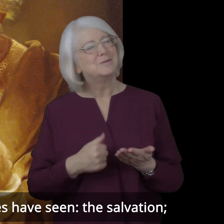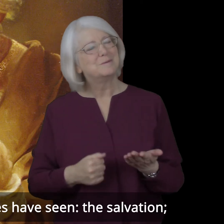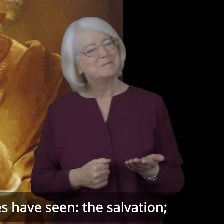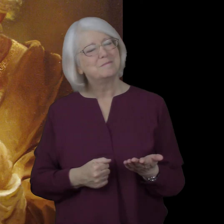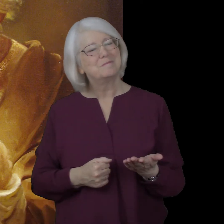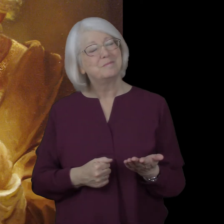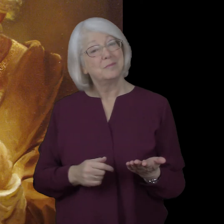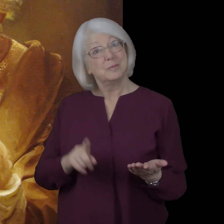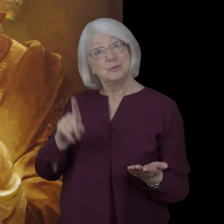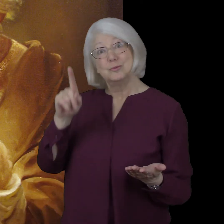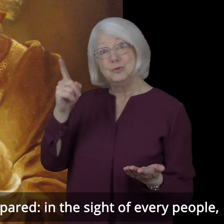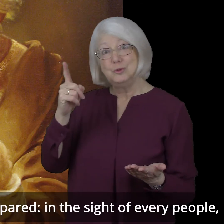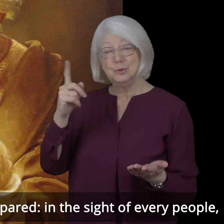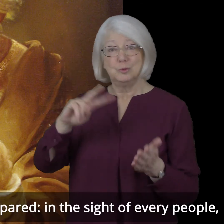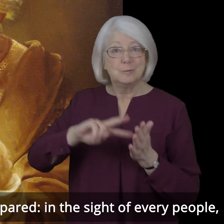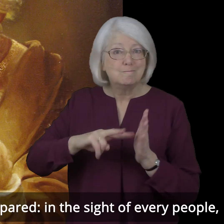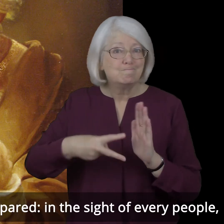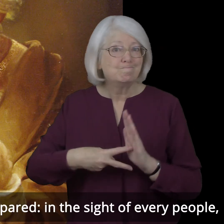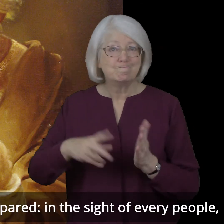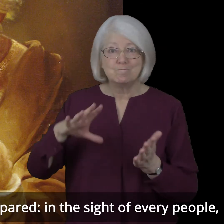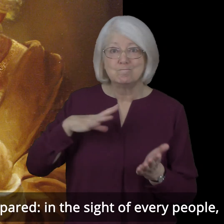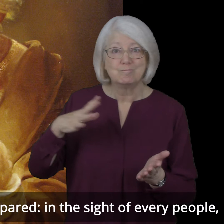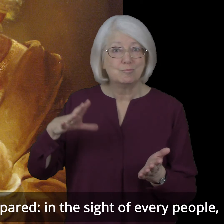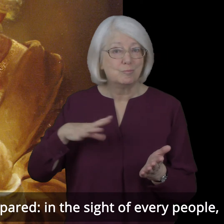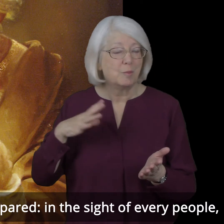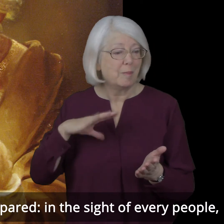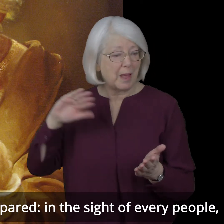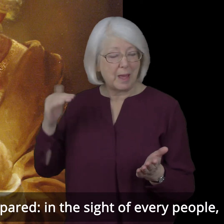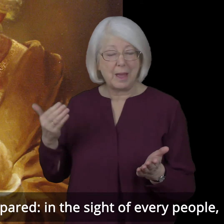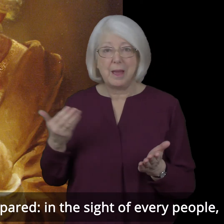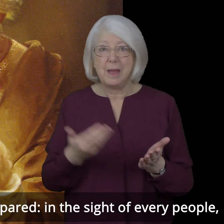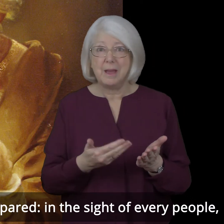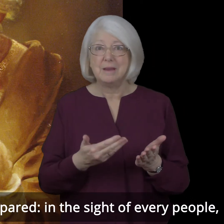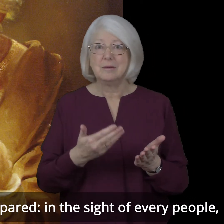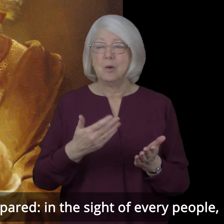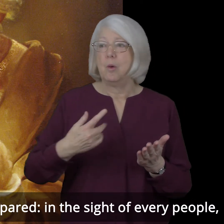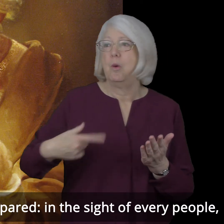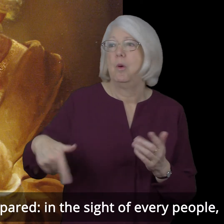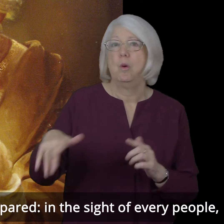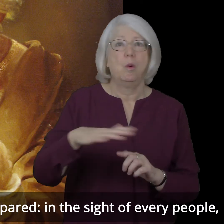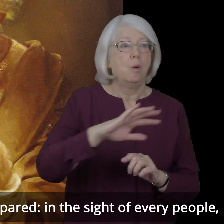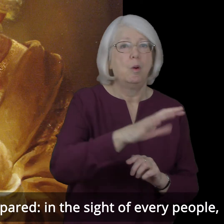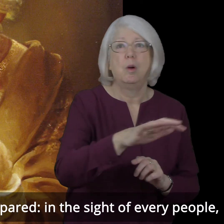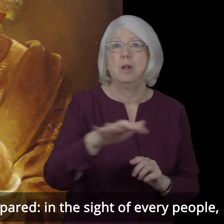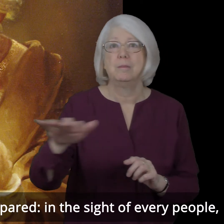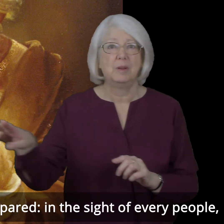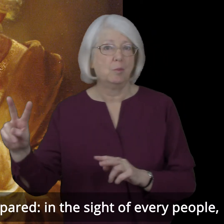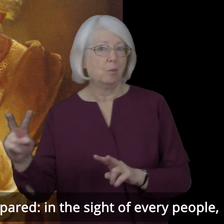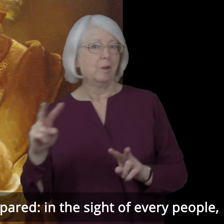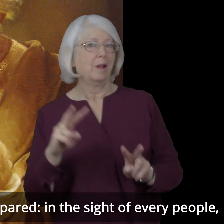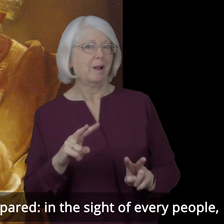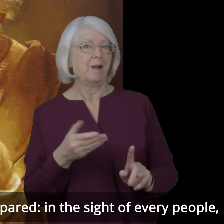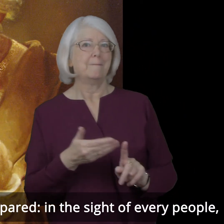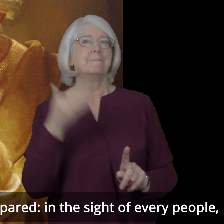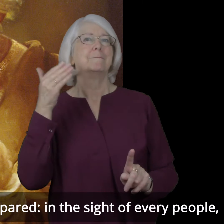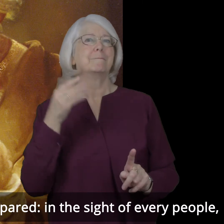which you have prepared in the sight of every